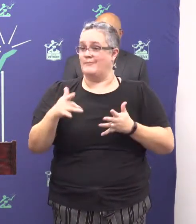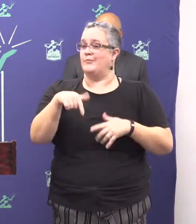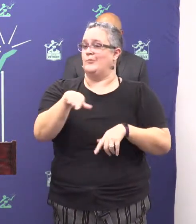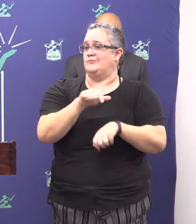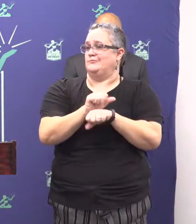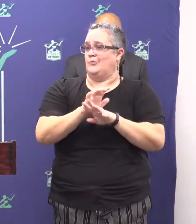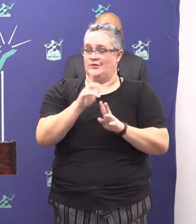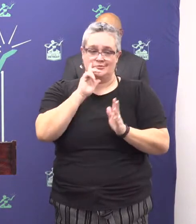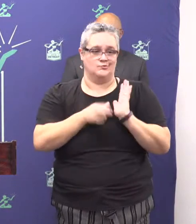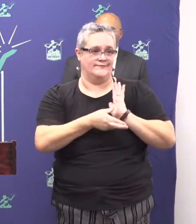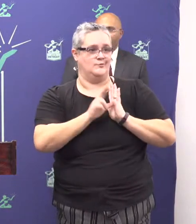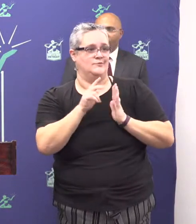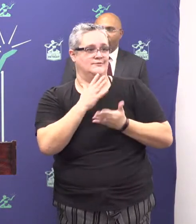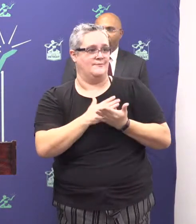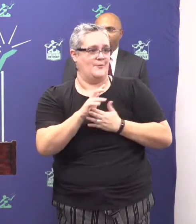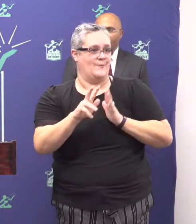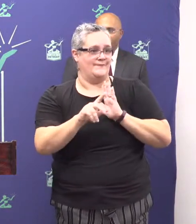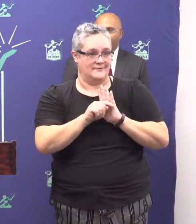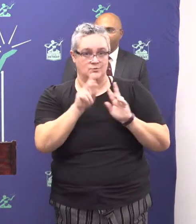looking at reviewing one of those